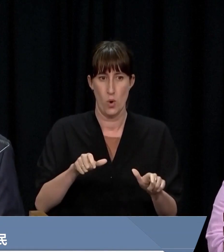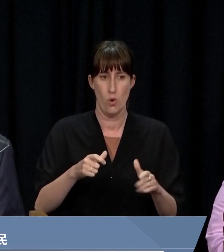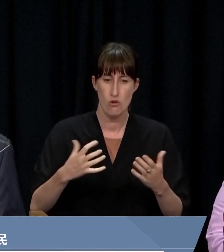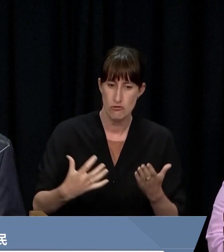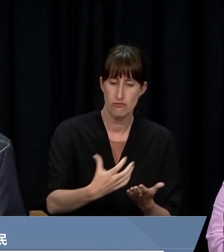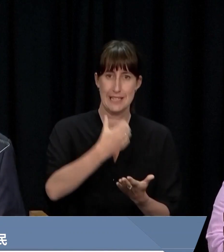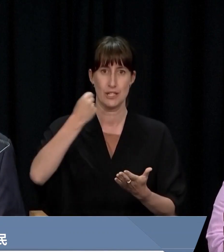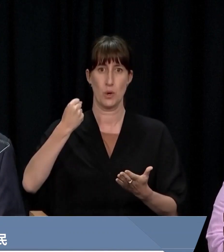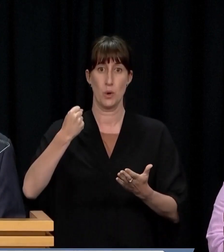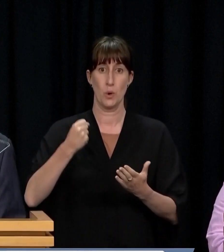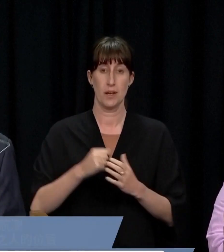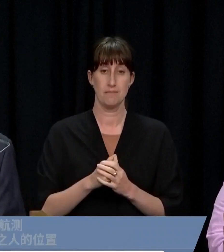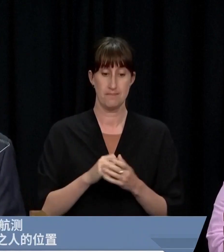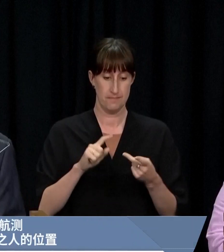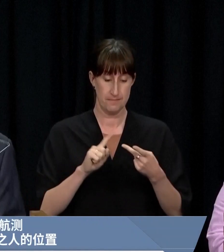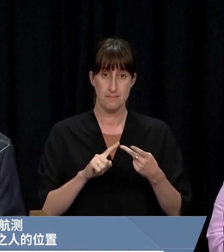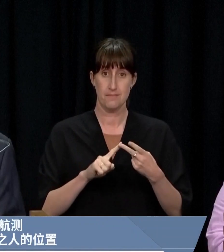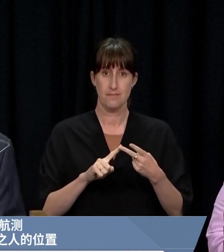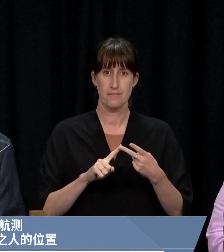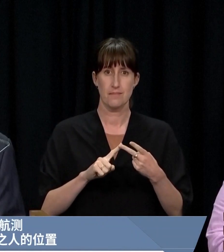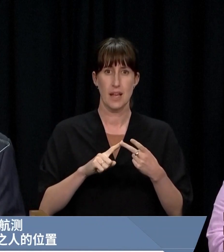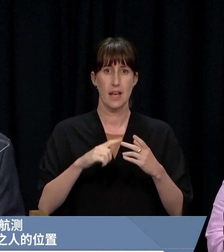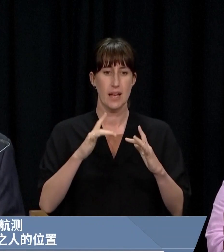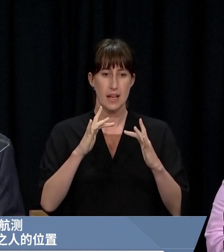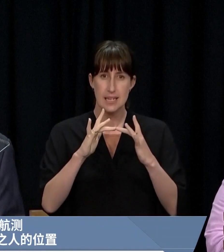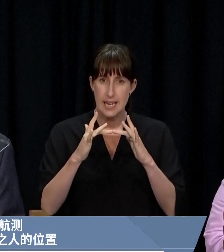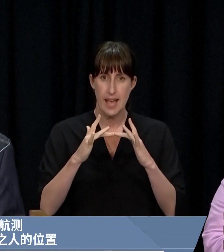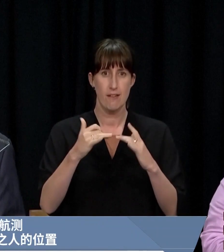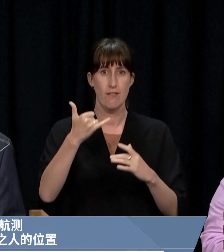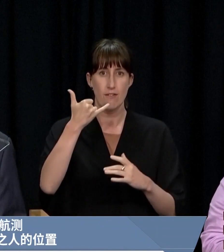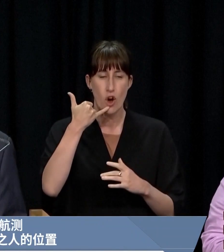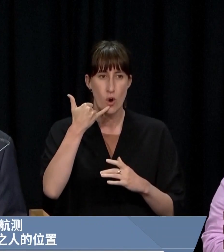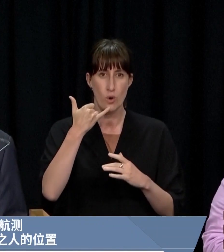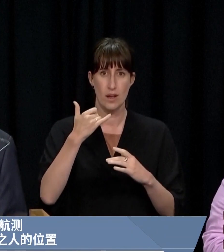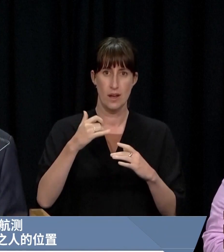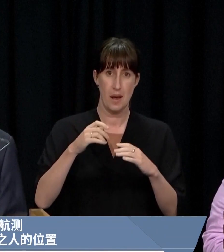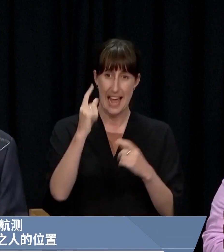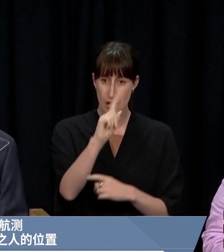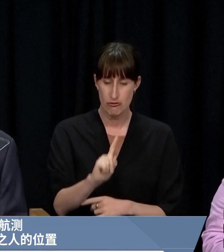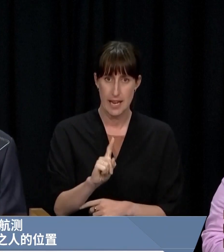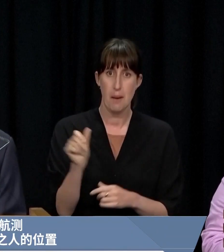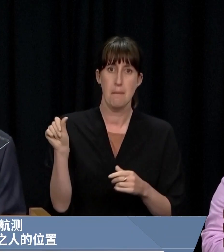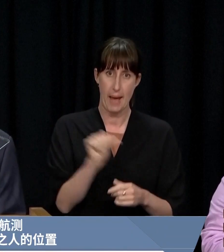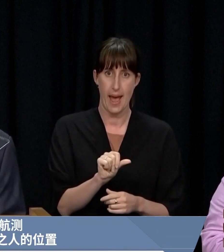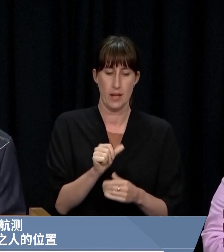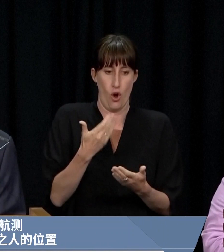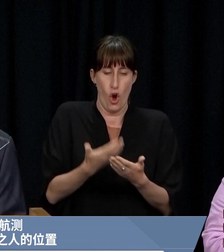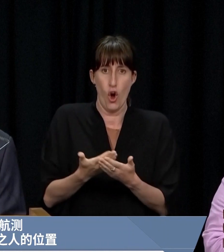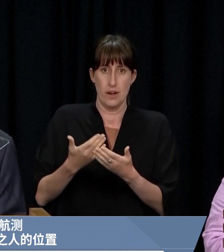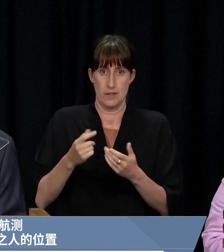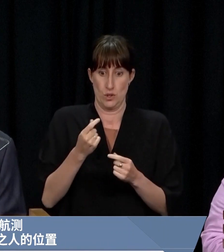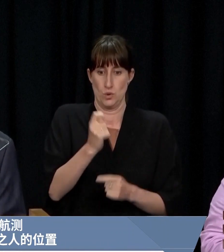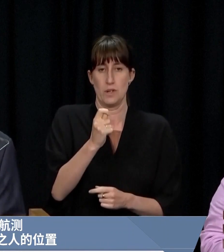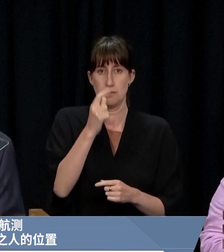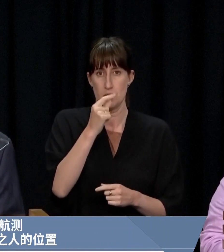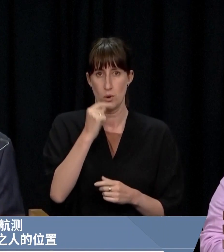rescued, getting telecommunications and power back on as quickly as possible, conducting aerial surveys to understand the